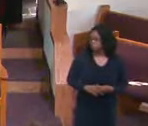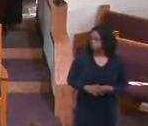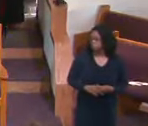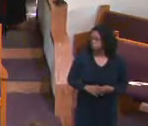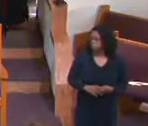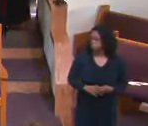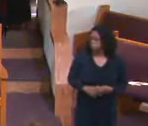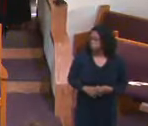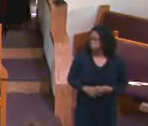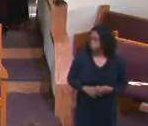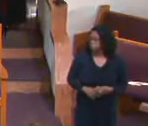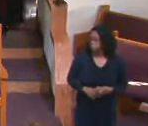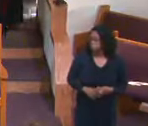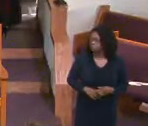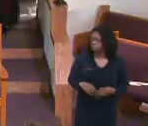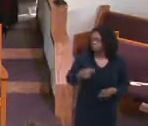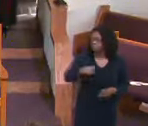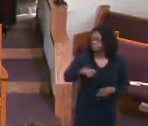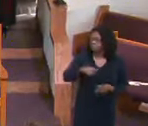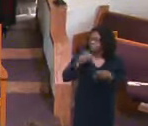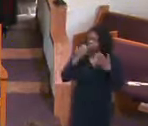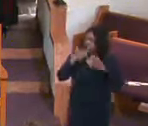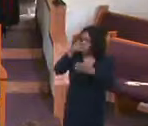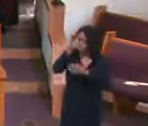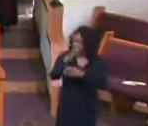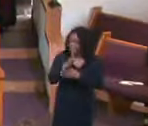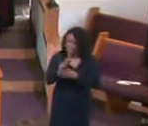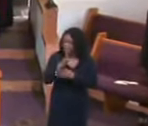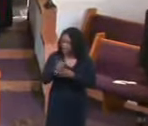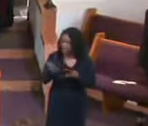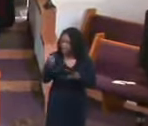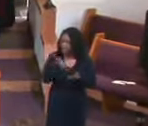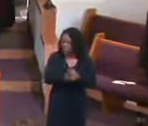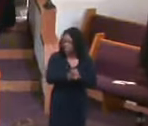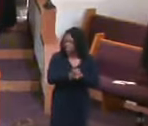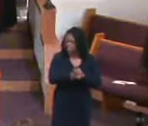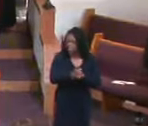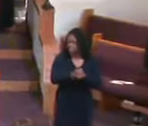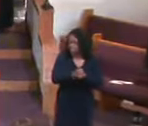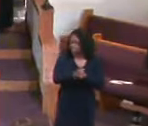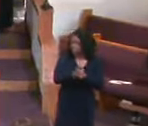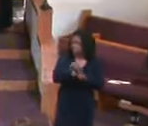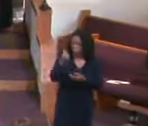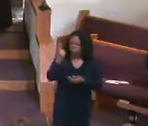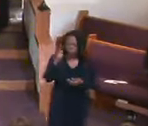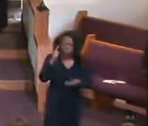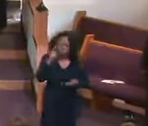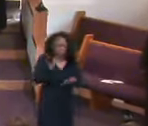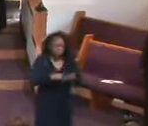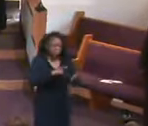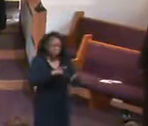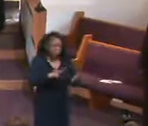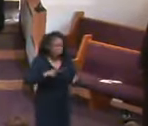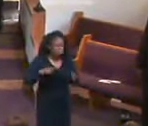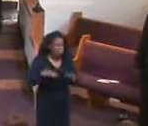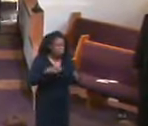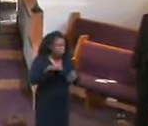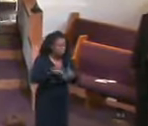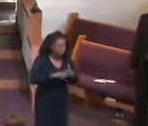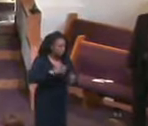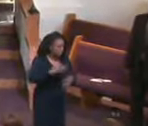Amen. We thank God. Amen. For what the Lord is doing in our church